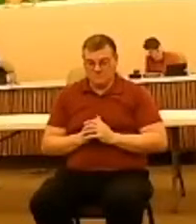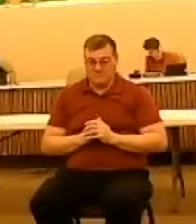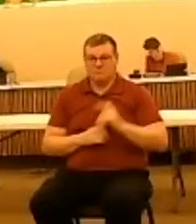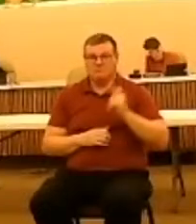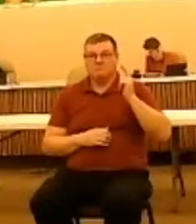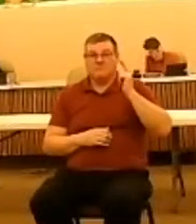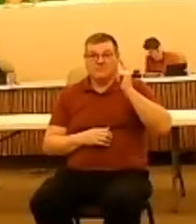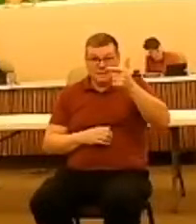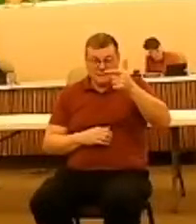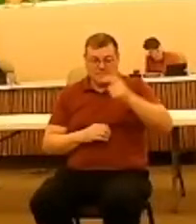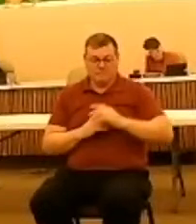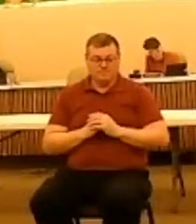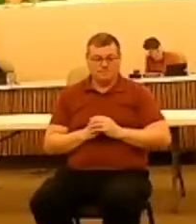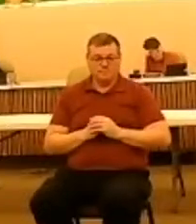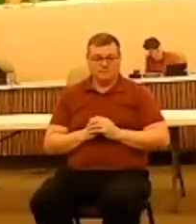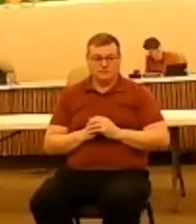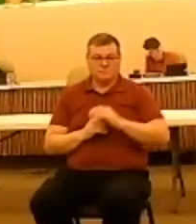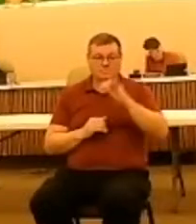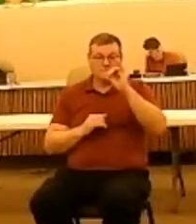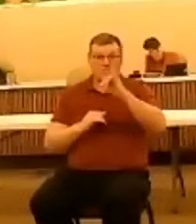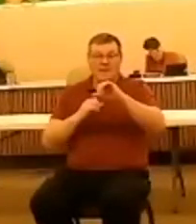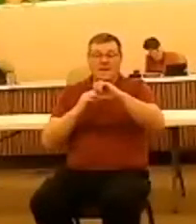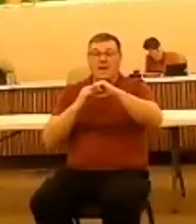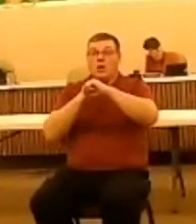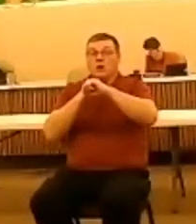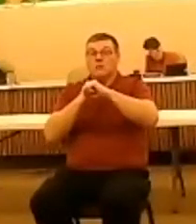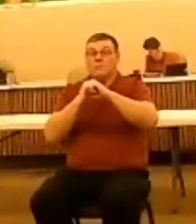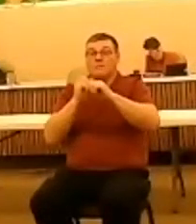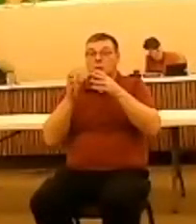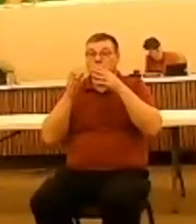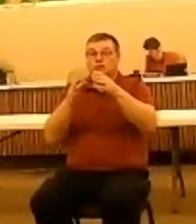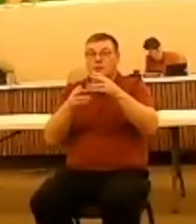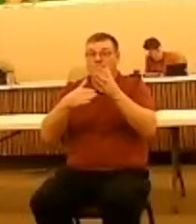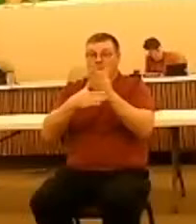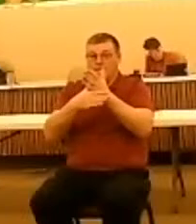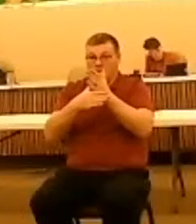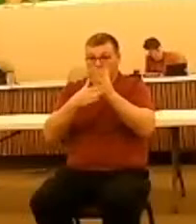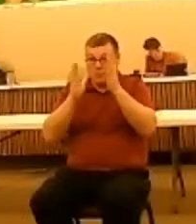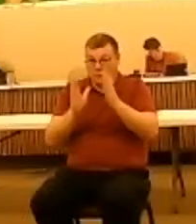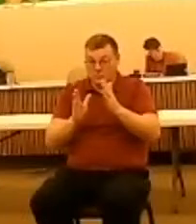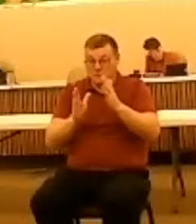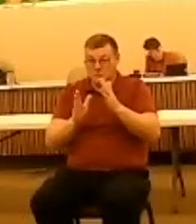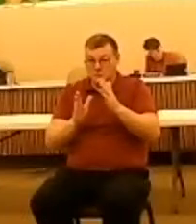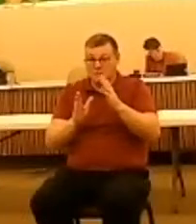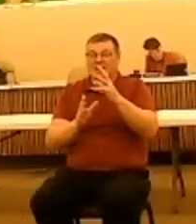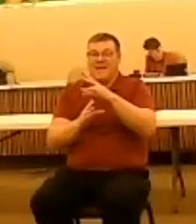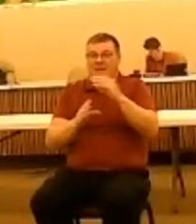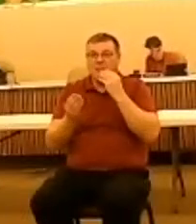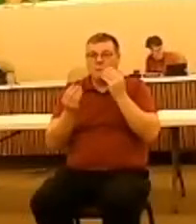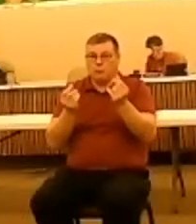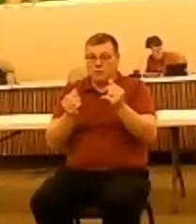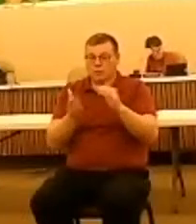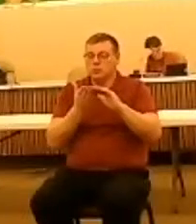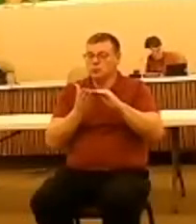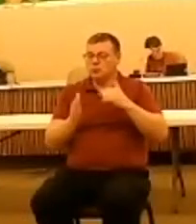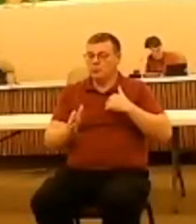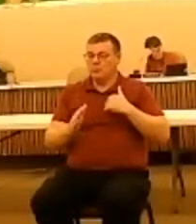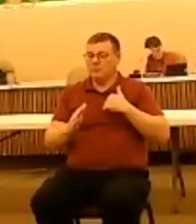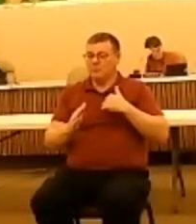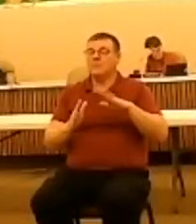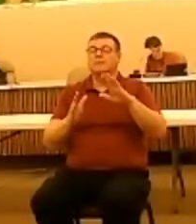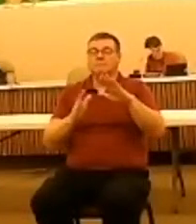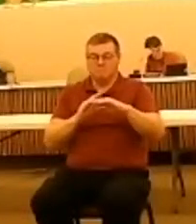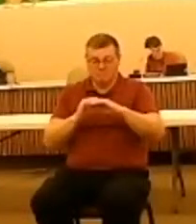Second, and that's Commercial Street Partners. Commercial Street Partners, what did I say, properties? Yep. I'm sorry, Commercial Okay. Street